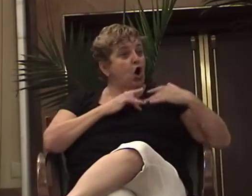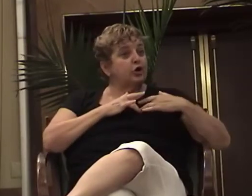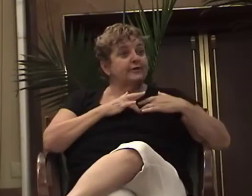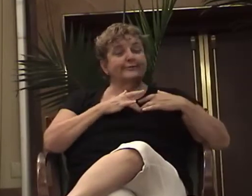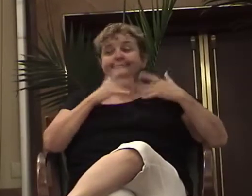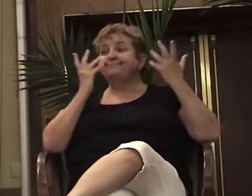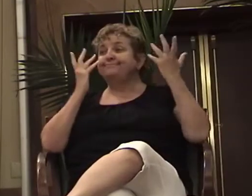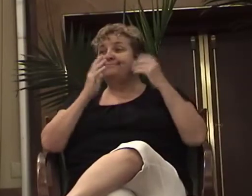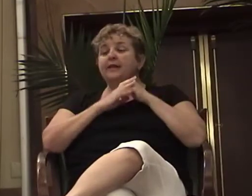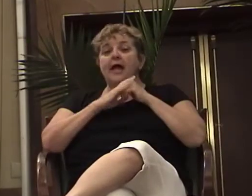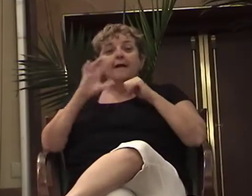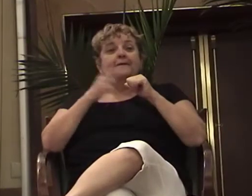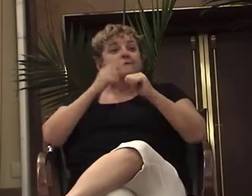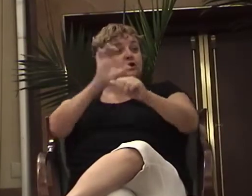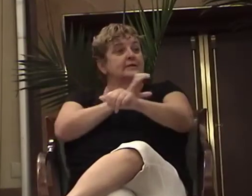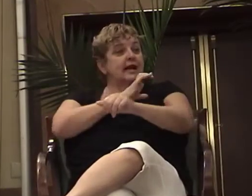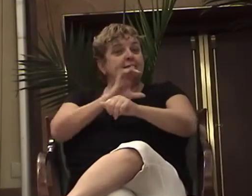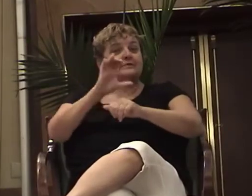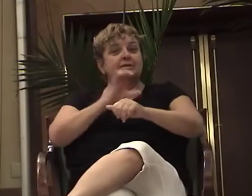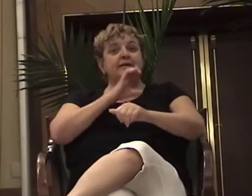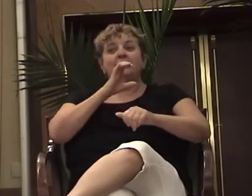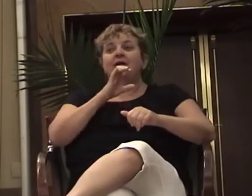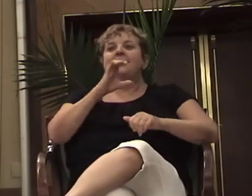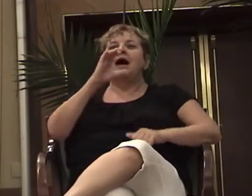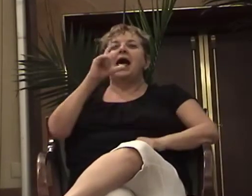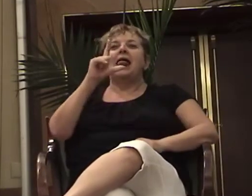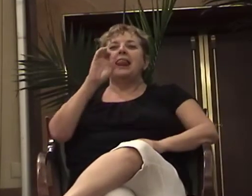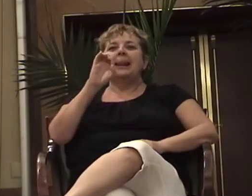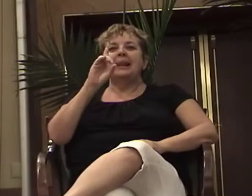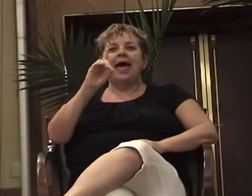And the first concert I ever went to was Led Zeppelin, 1979.